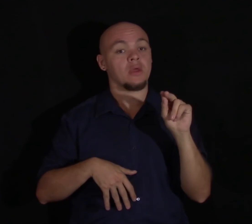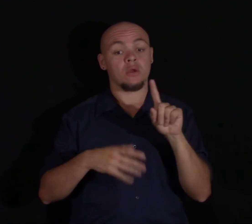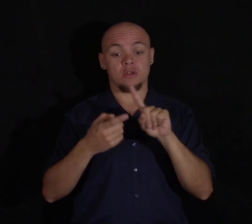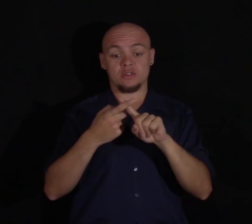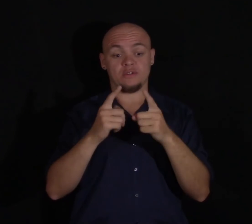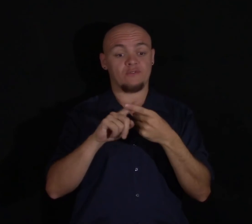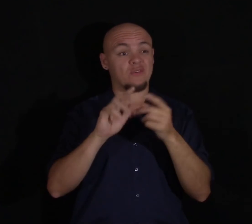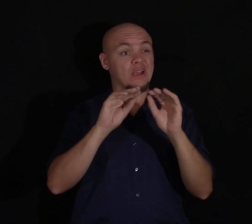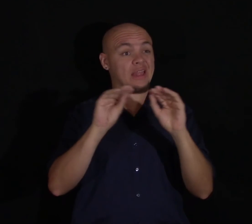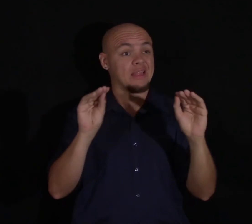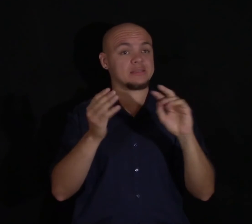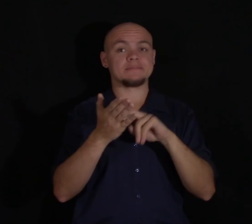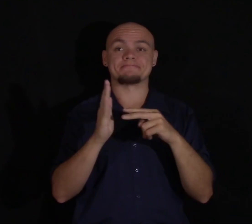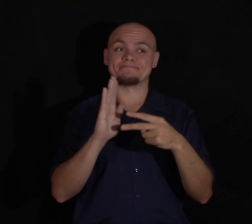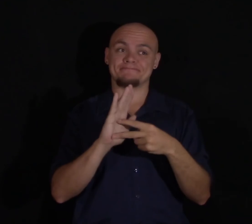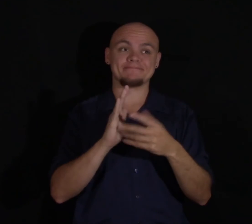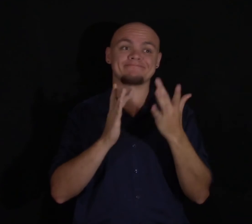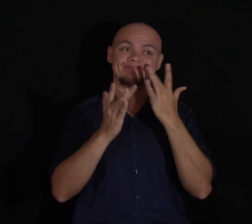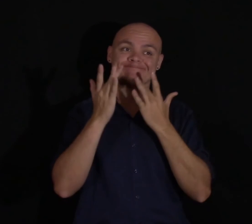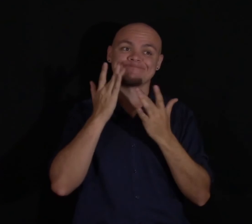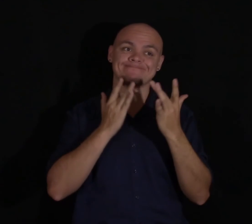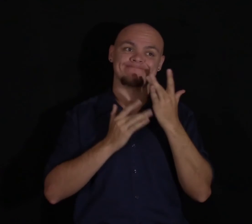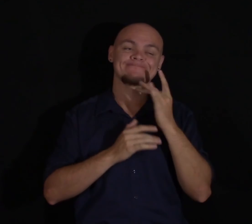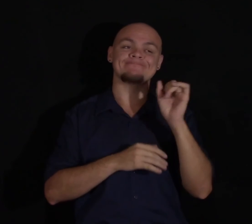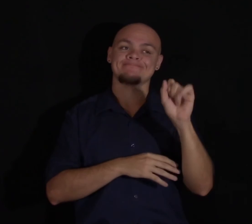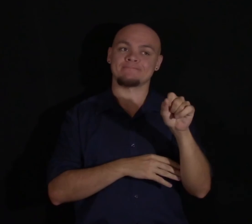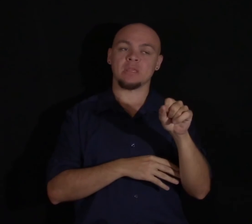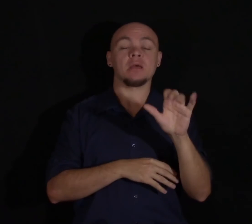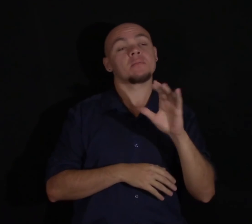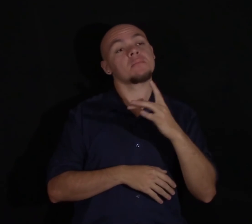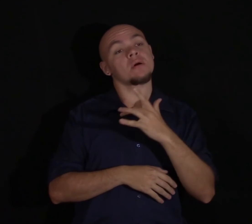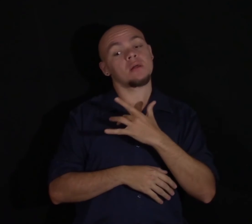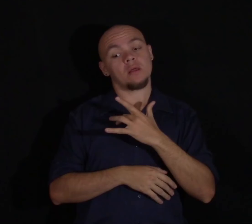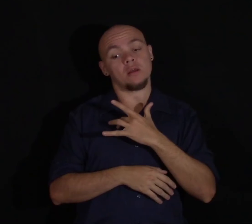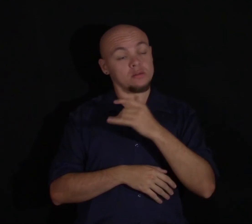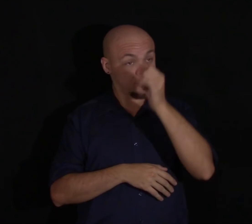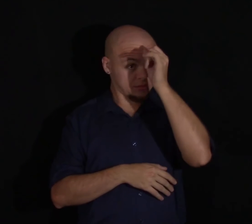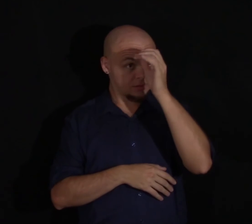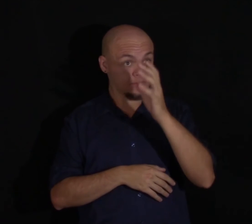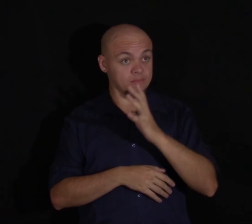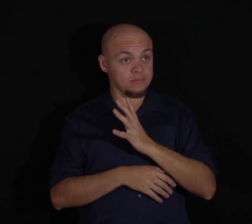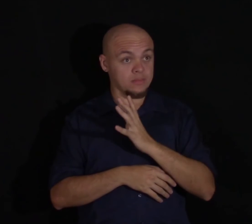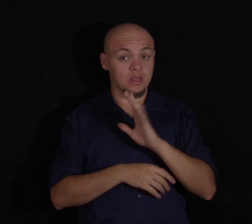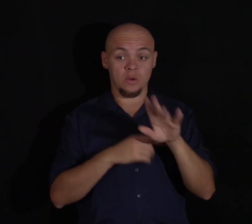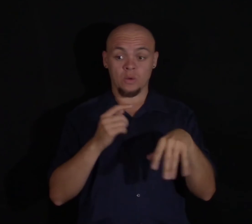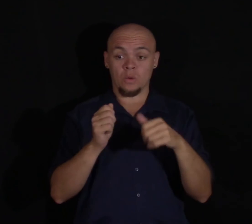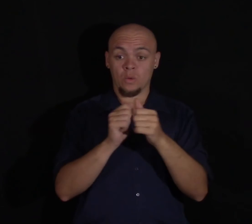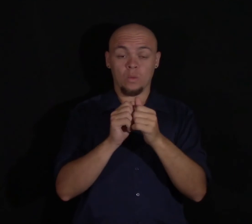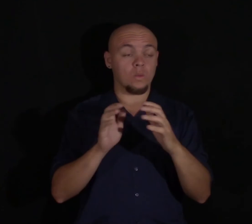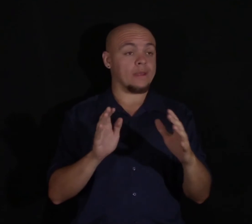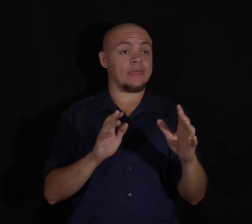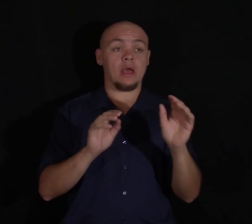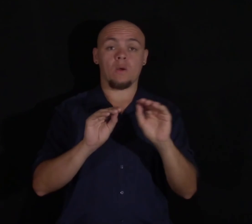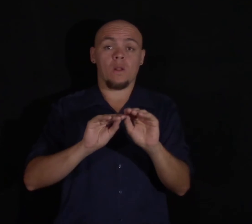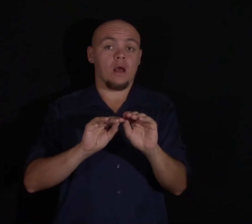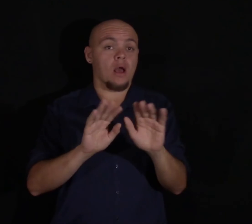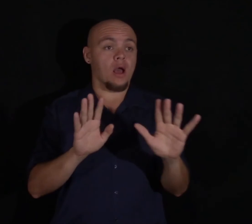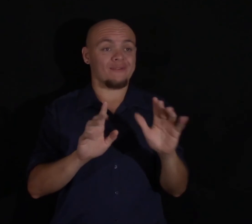indeed to be unfortunate. But the hearts of men, when unprejudiced by any obvious self-interest,